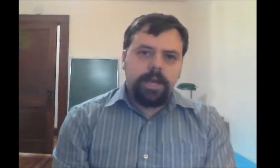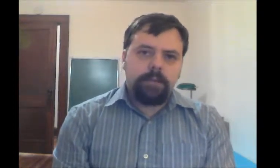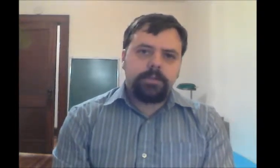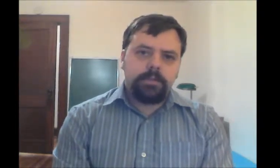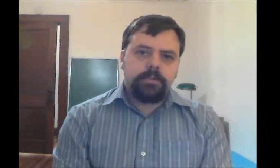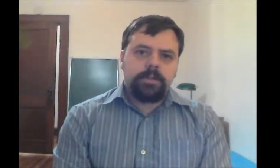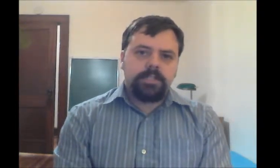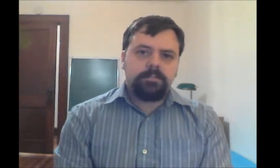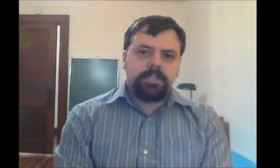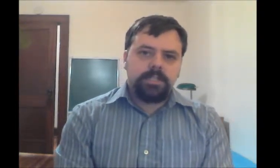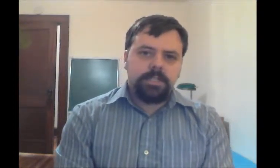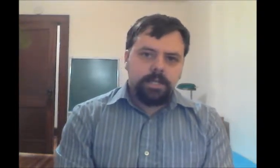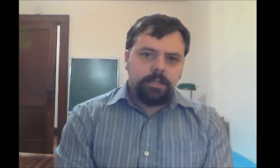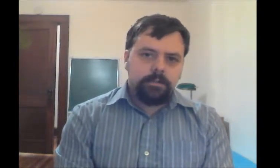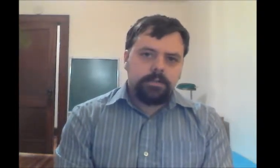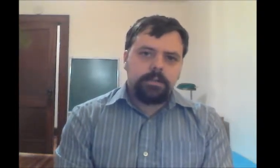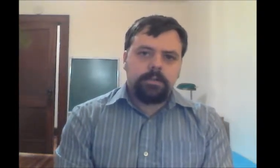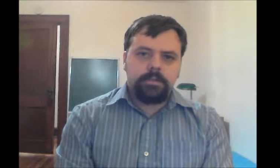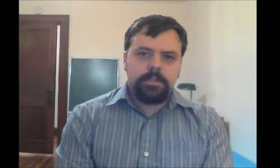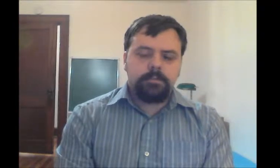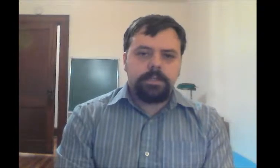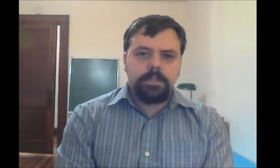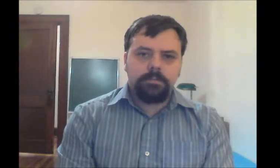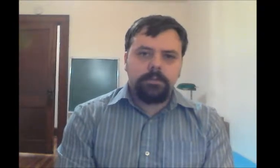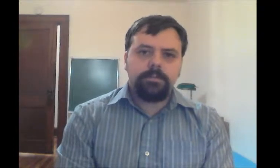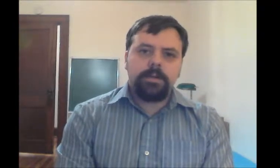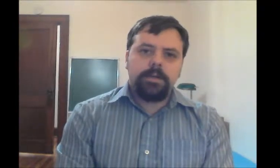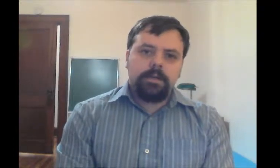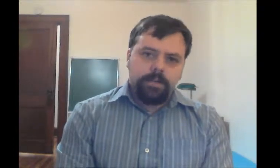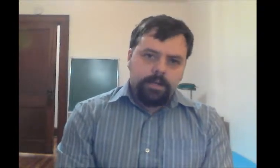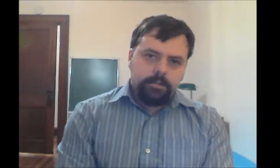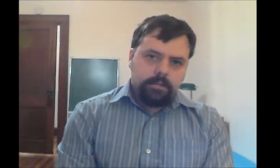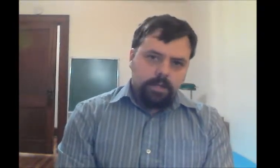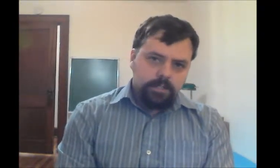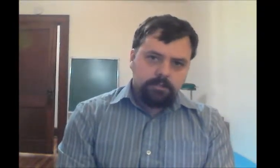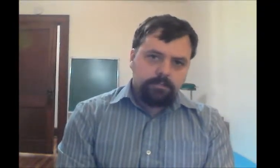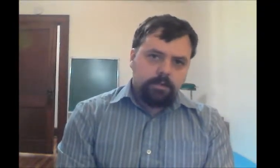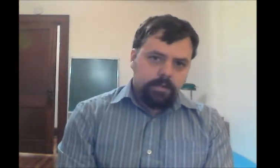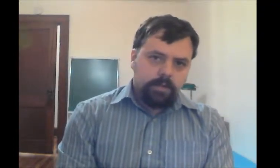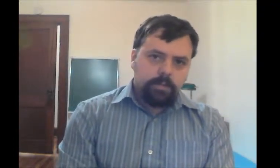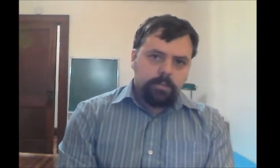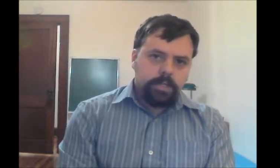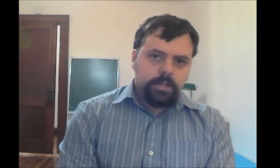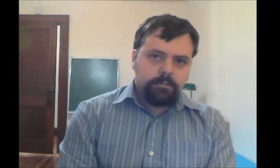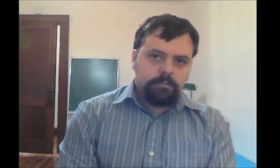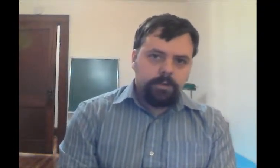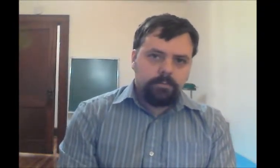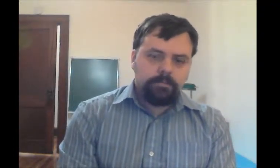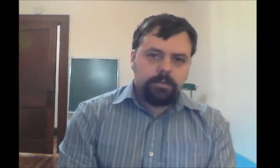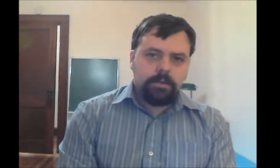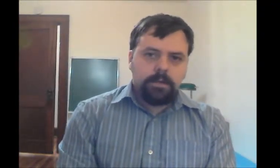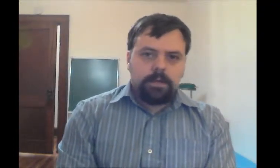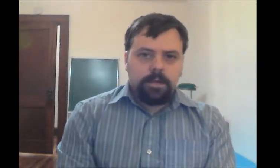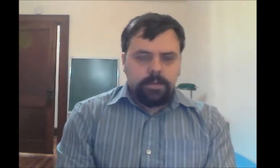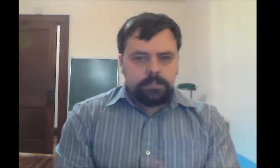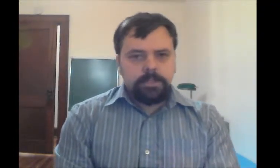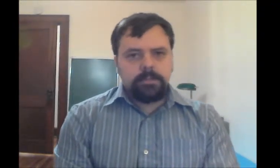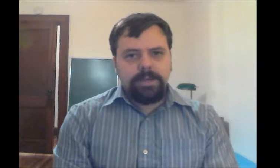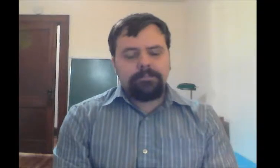to construct explicit annihilators of the CLP subgroup of the ideal class group of that real abelian number field. Now, the explicit map that